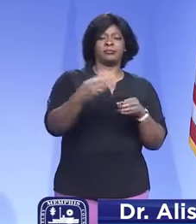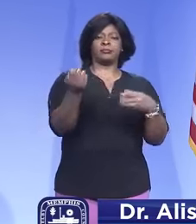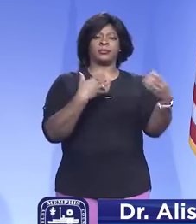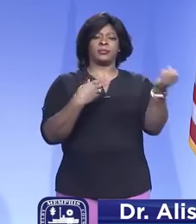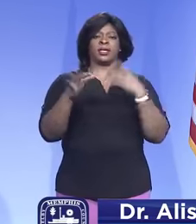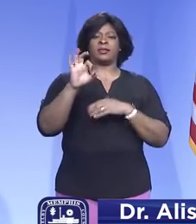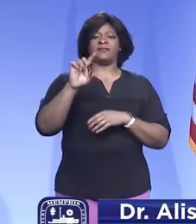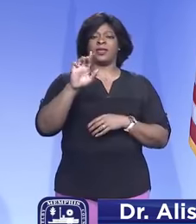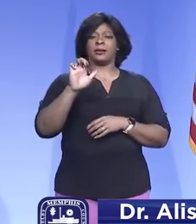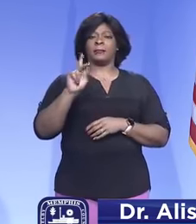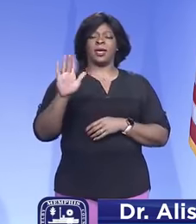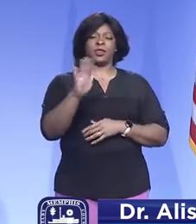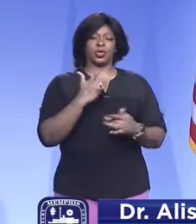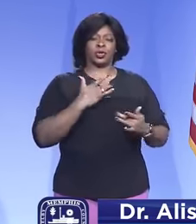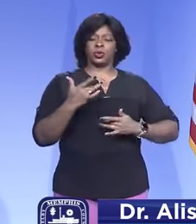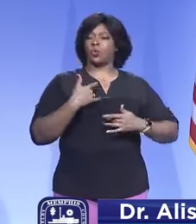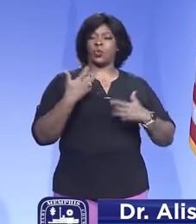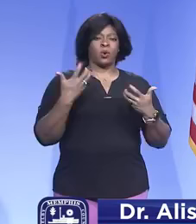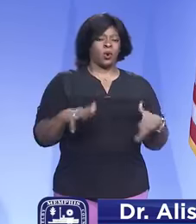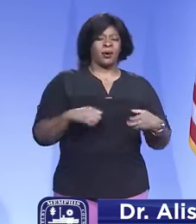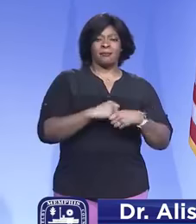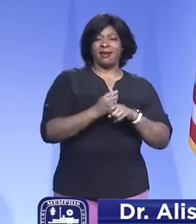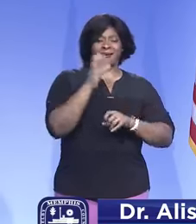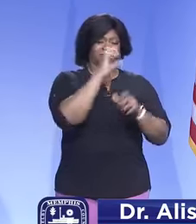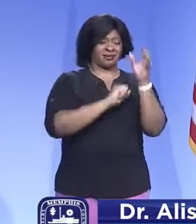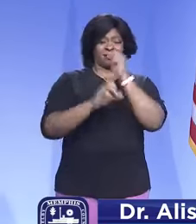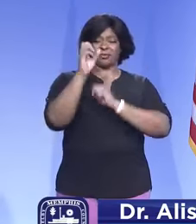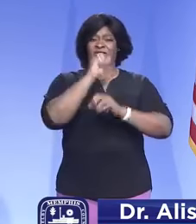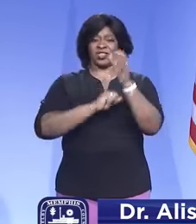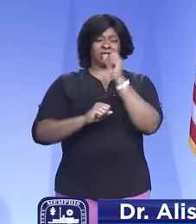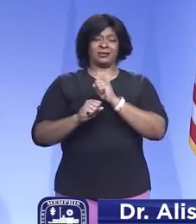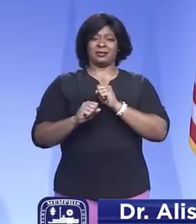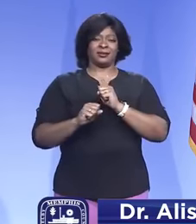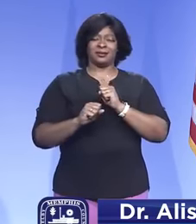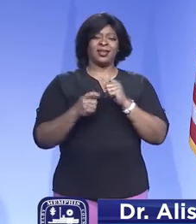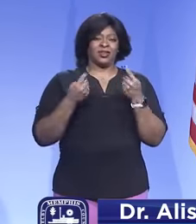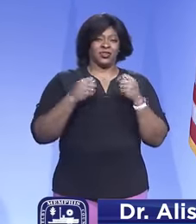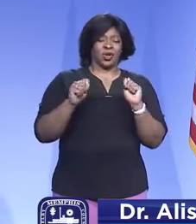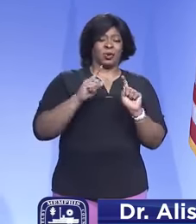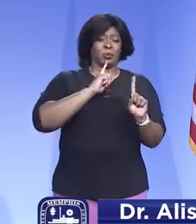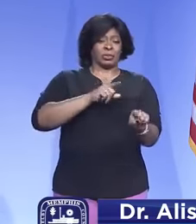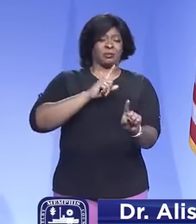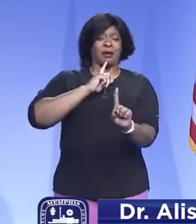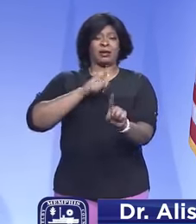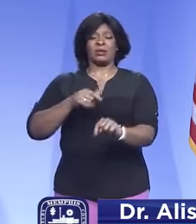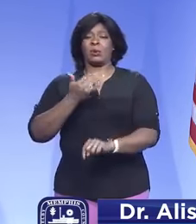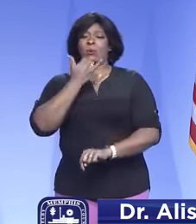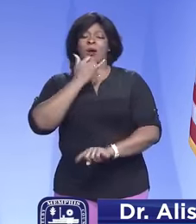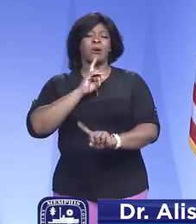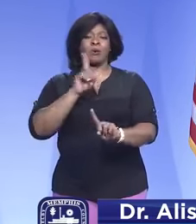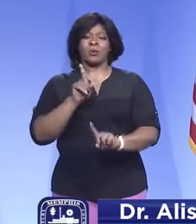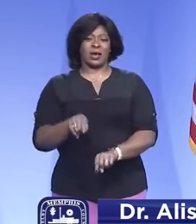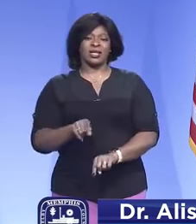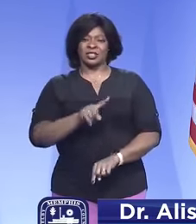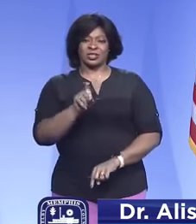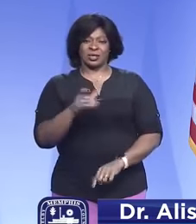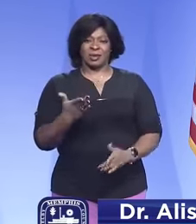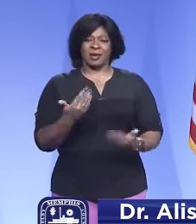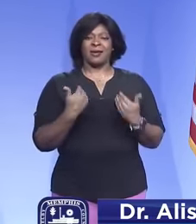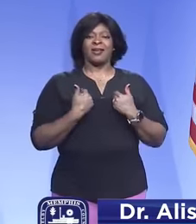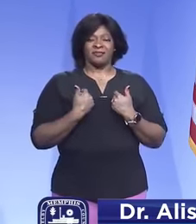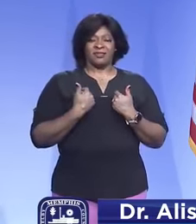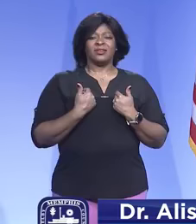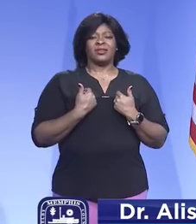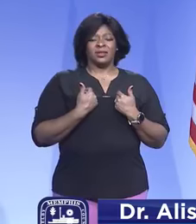about their concerns. We don't want to make assumptions and try to respond to the wrong question that people might